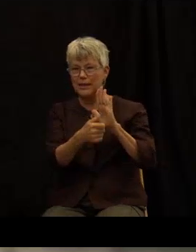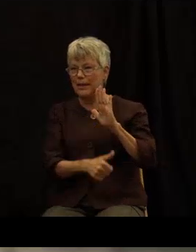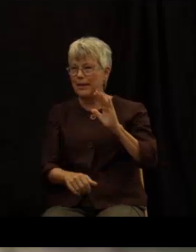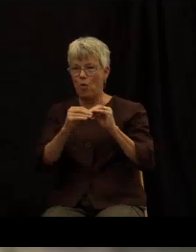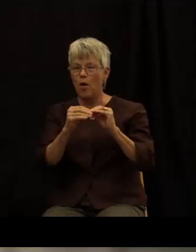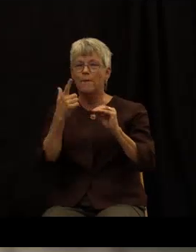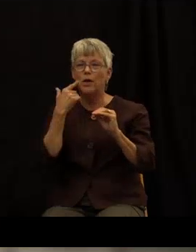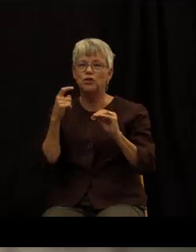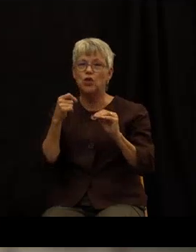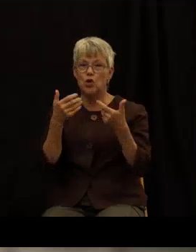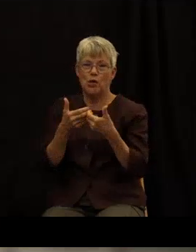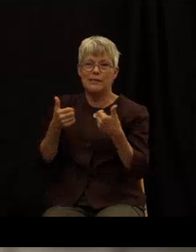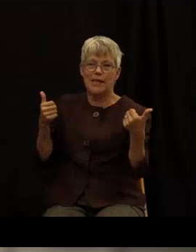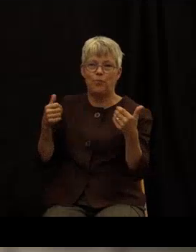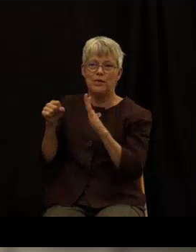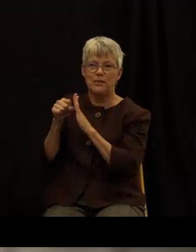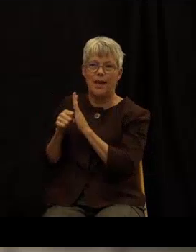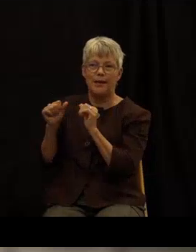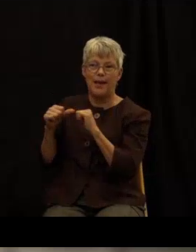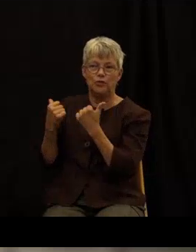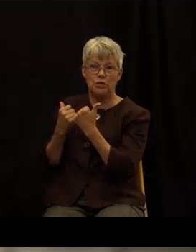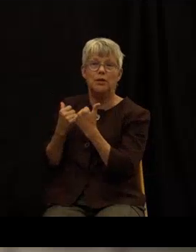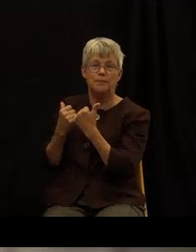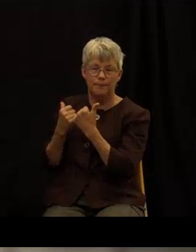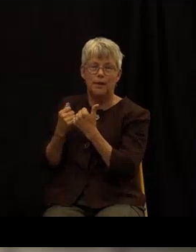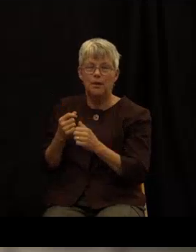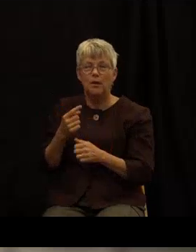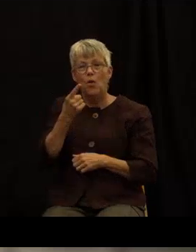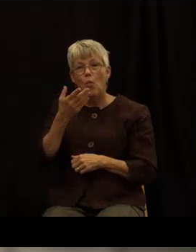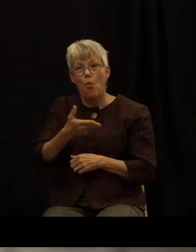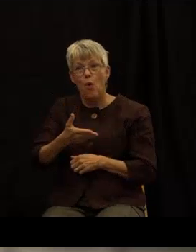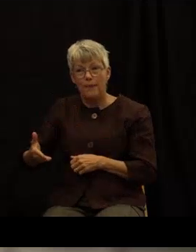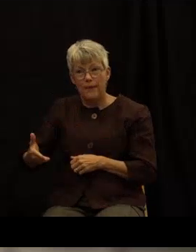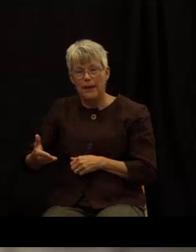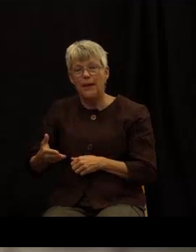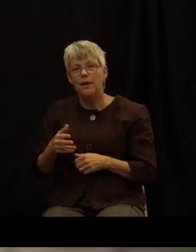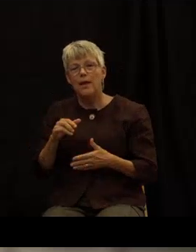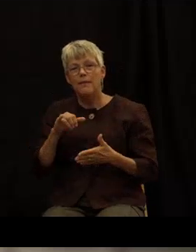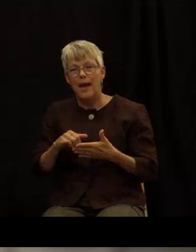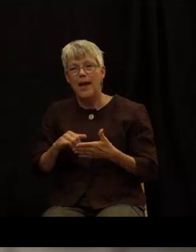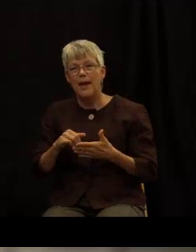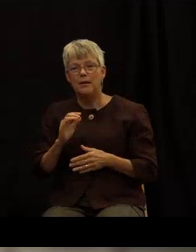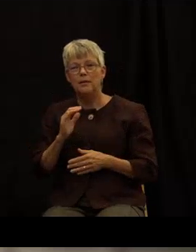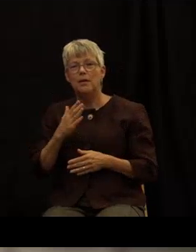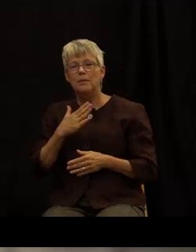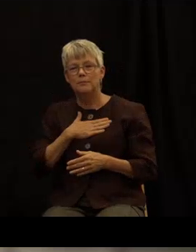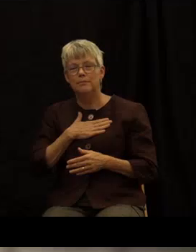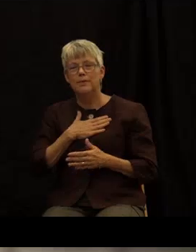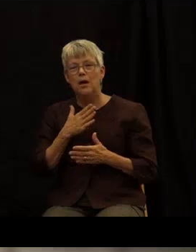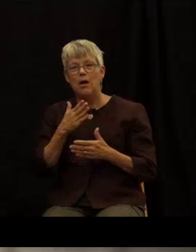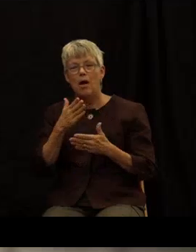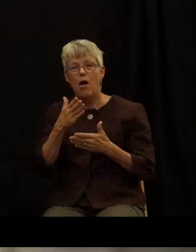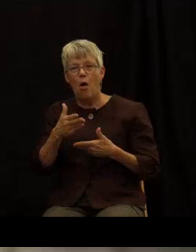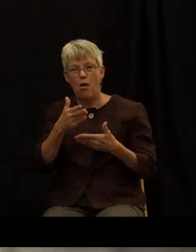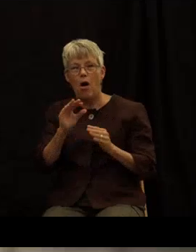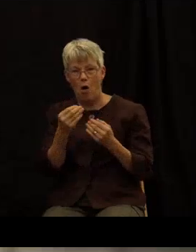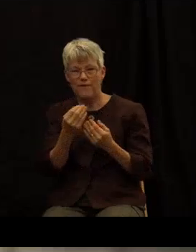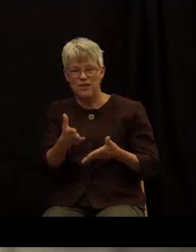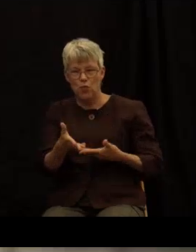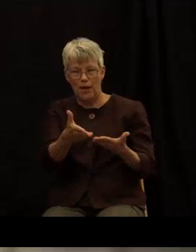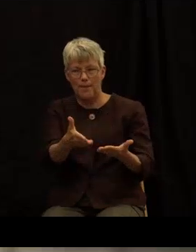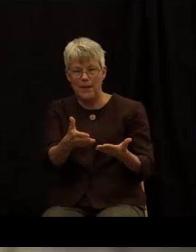are a separate state agency. So one of the things that Ian in my office recommended to Dr. Tate is she take that state